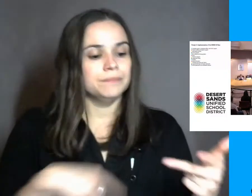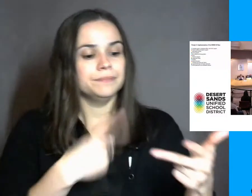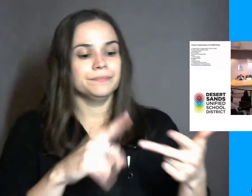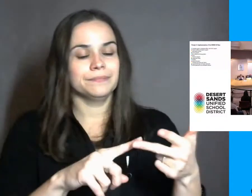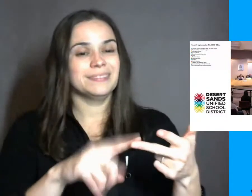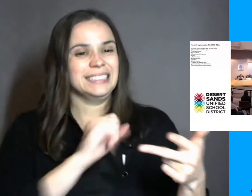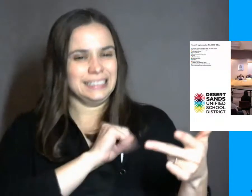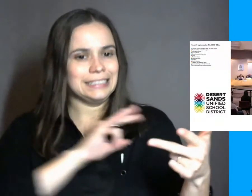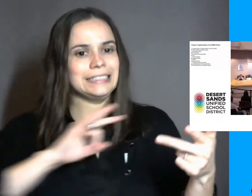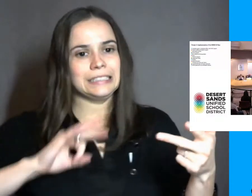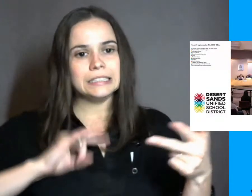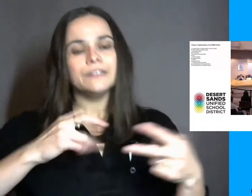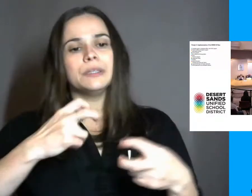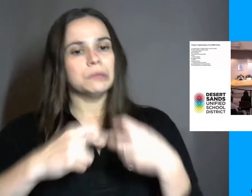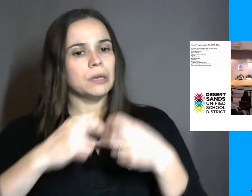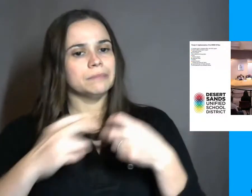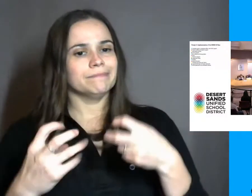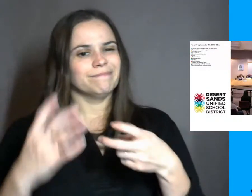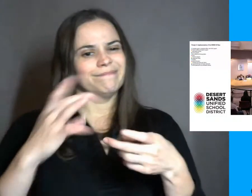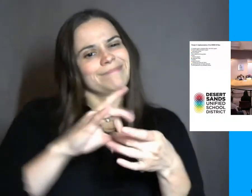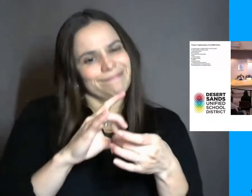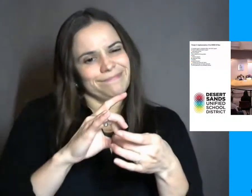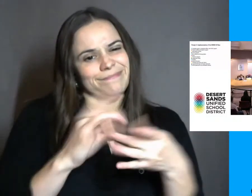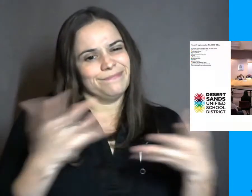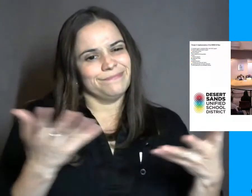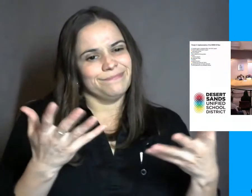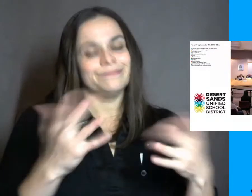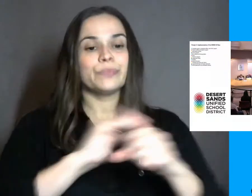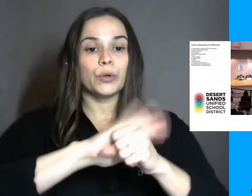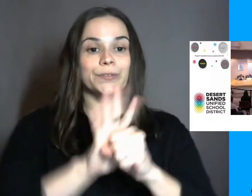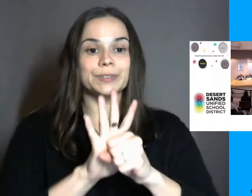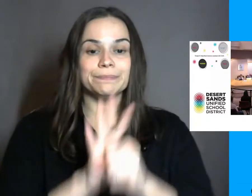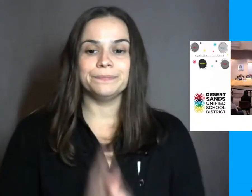staffing issues associated with COVID.